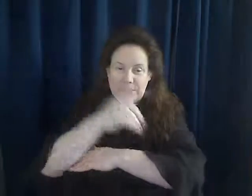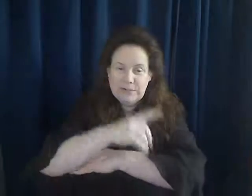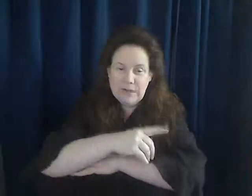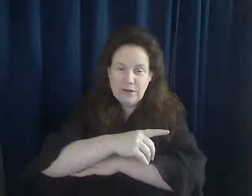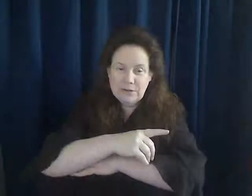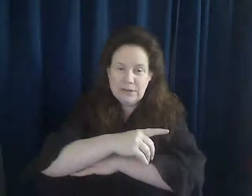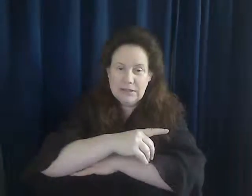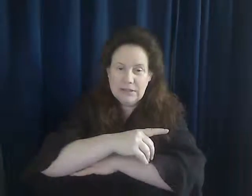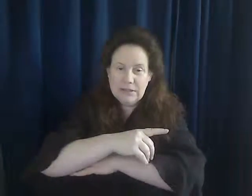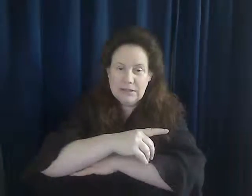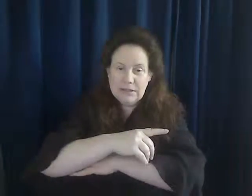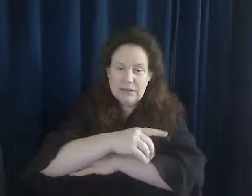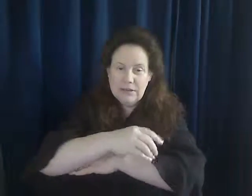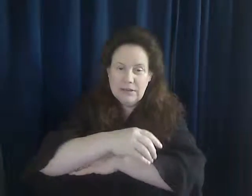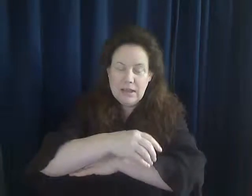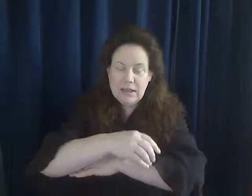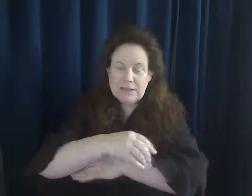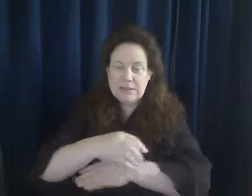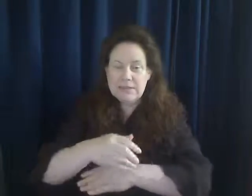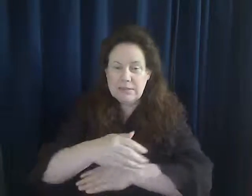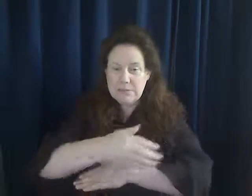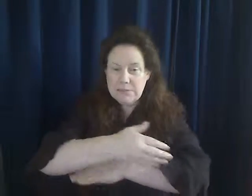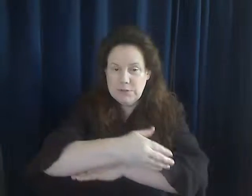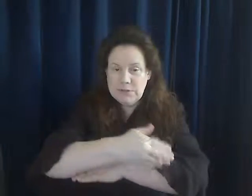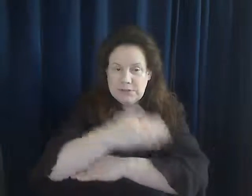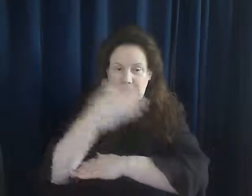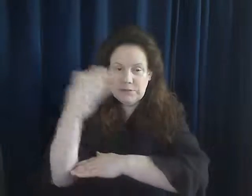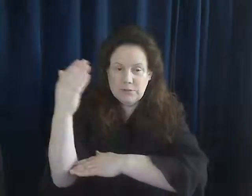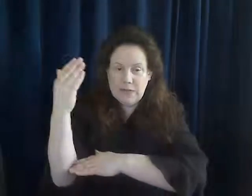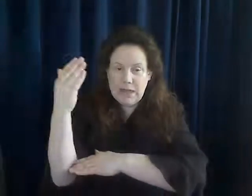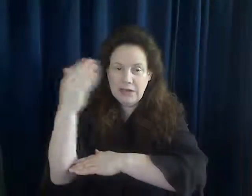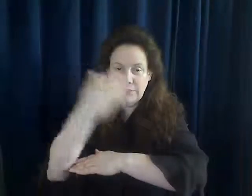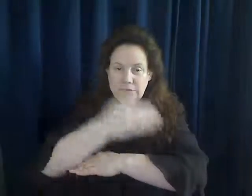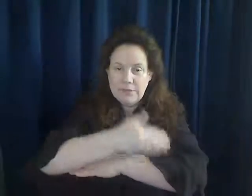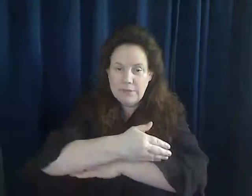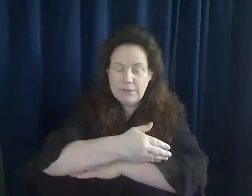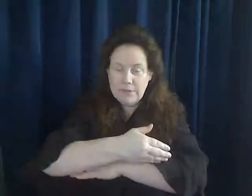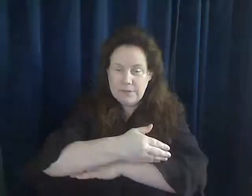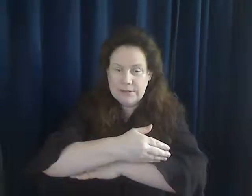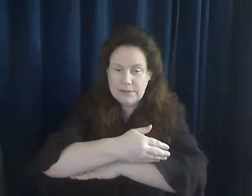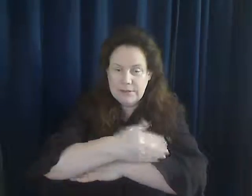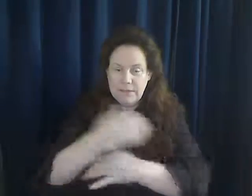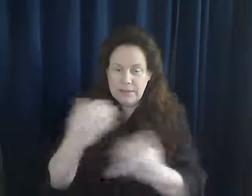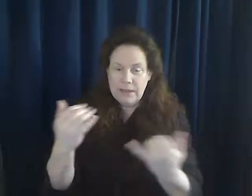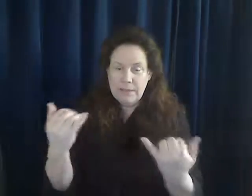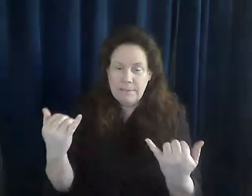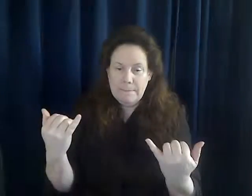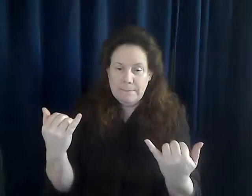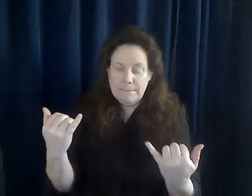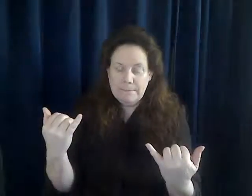D down, and sometimes you might see today or today without the D.